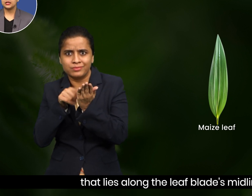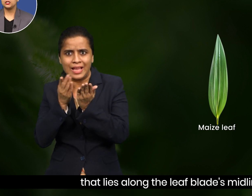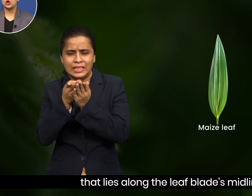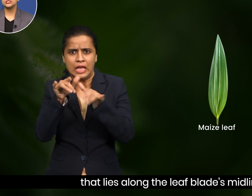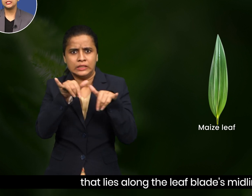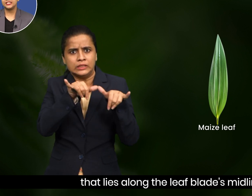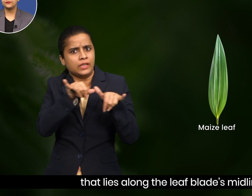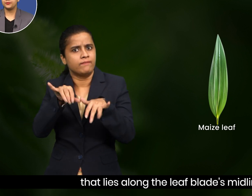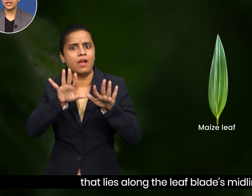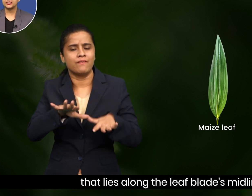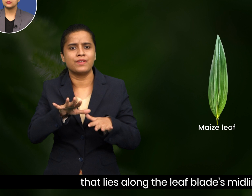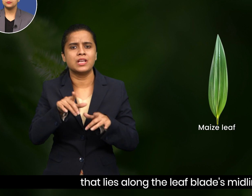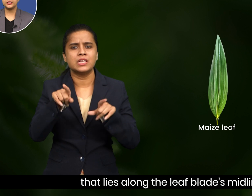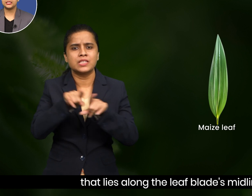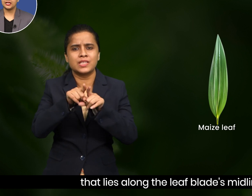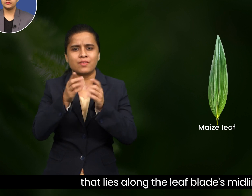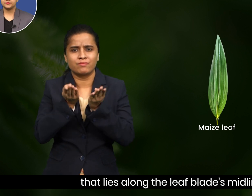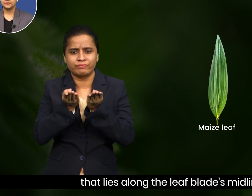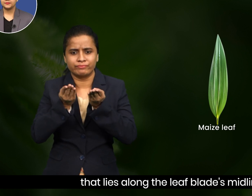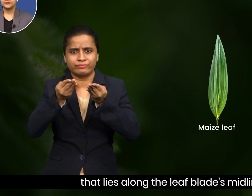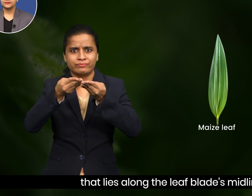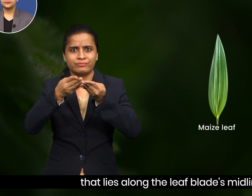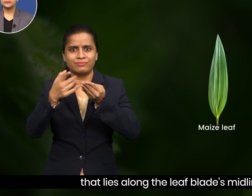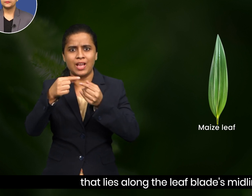lies along the leaf blade's midline.